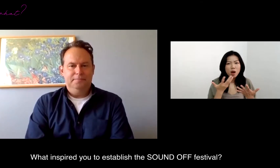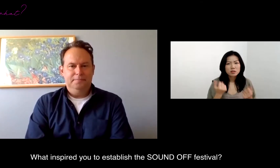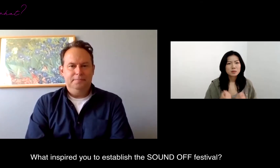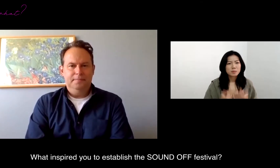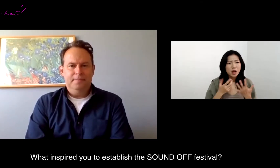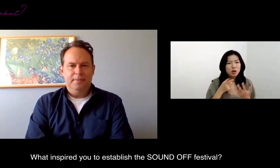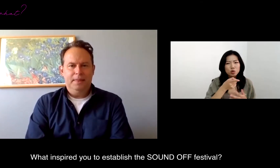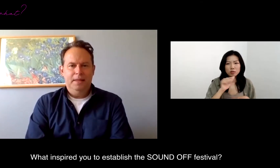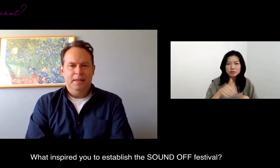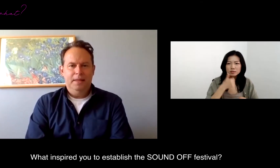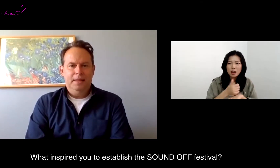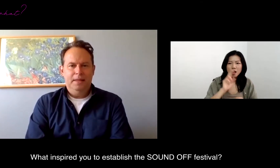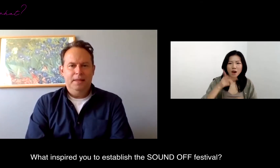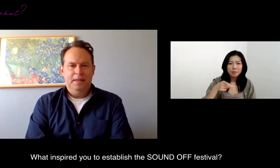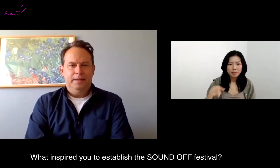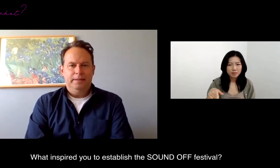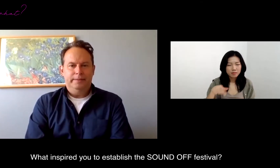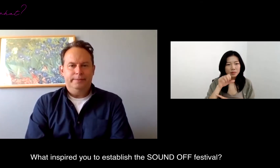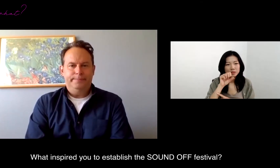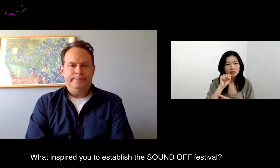What inspired you to establish the SoundOff Festival?